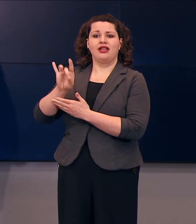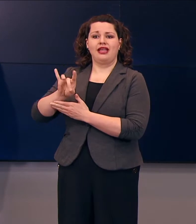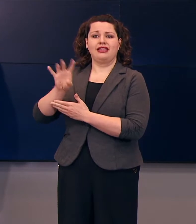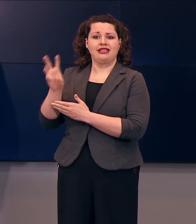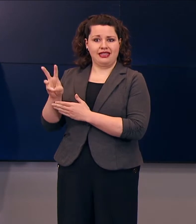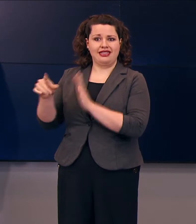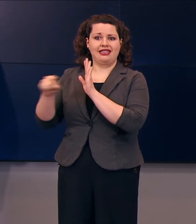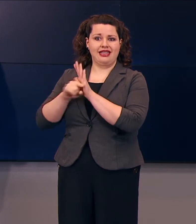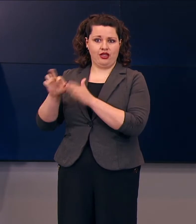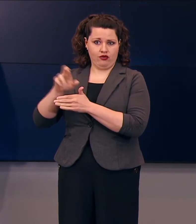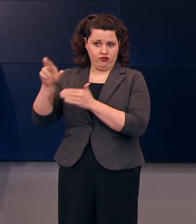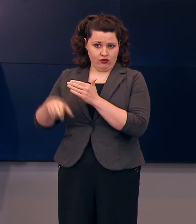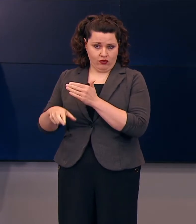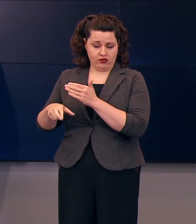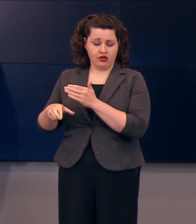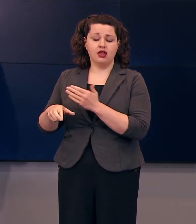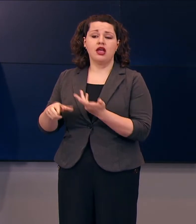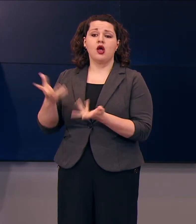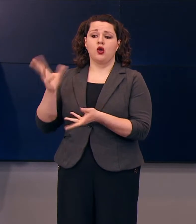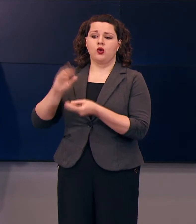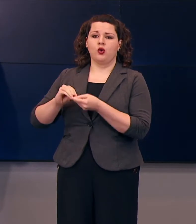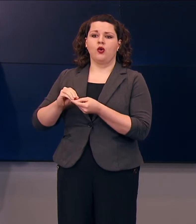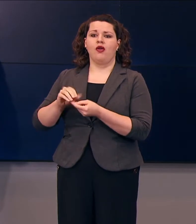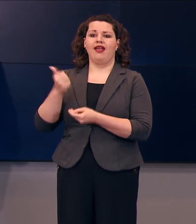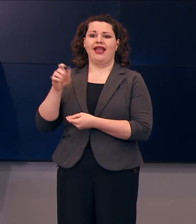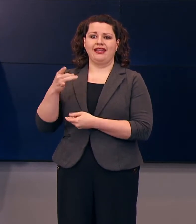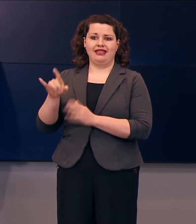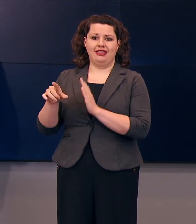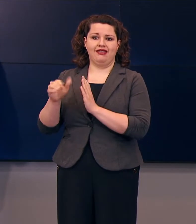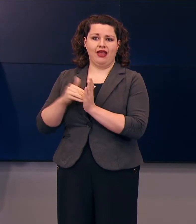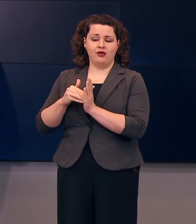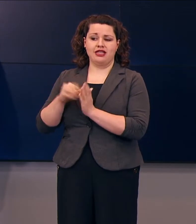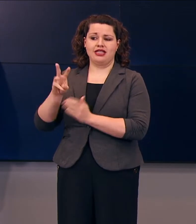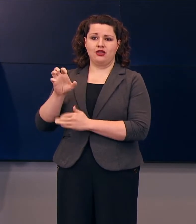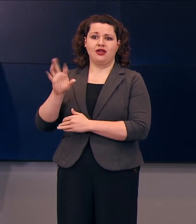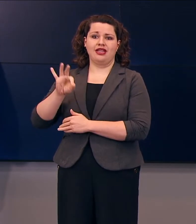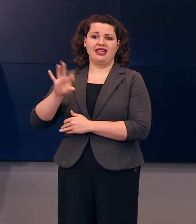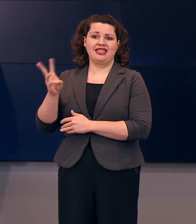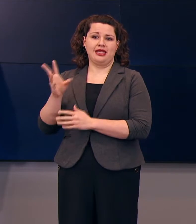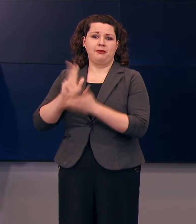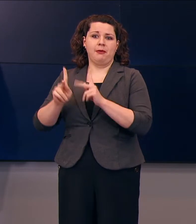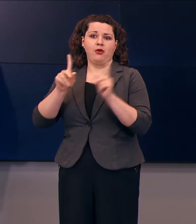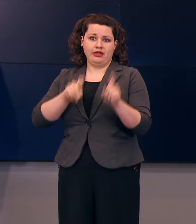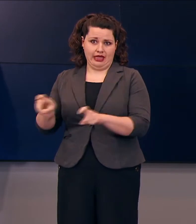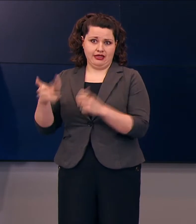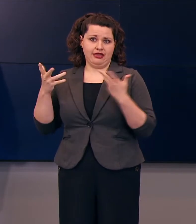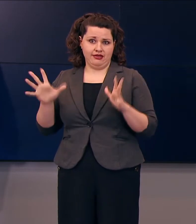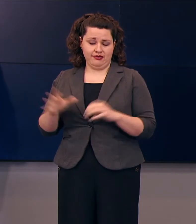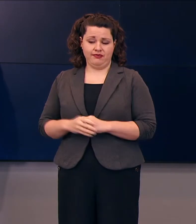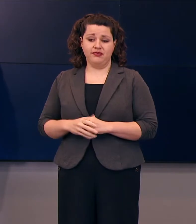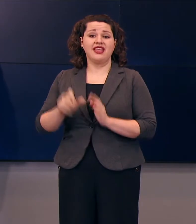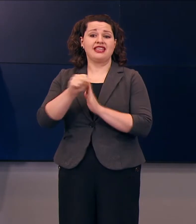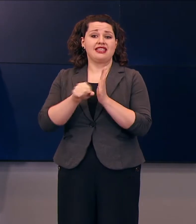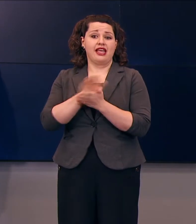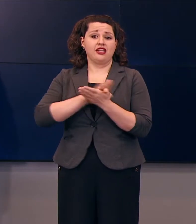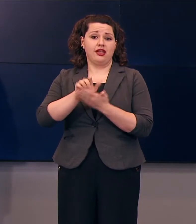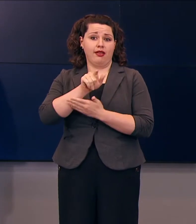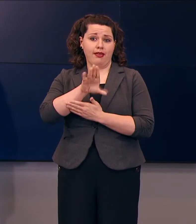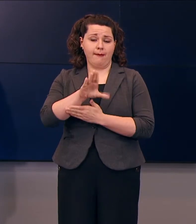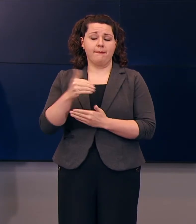16,986 negative tests and a total of 18,696 tested. The state hygienic lab has